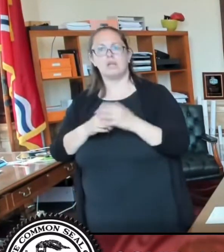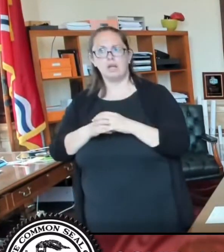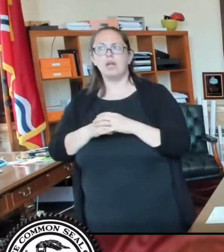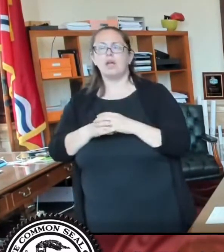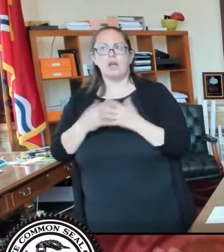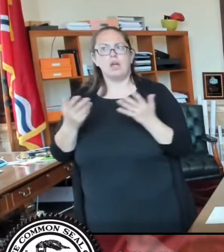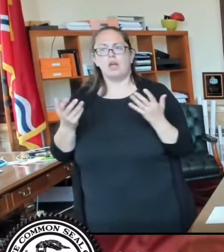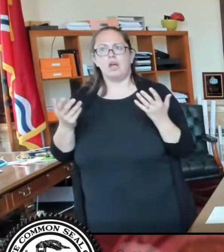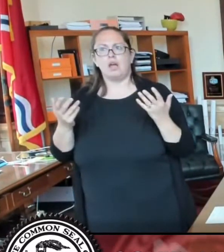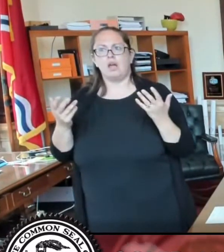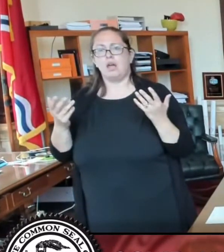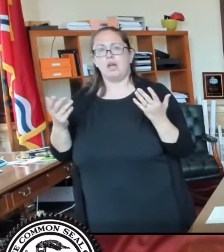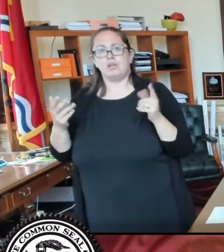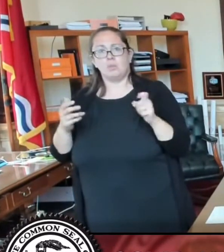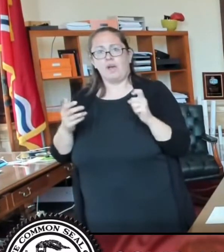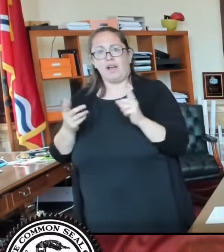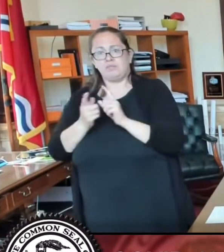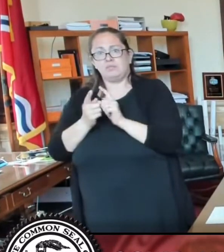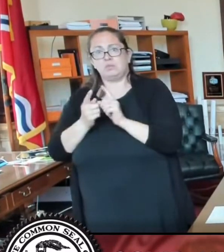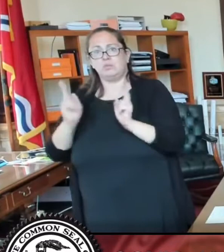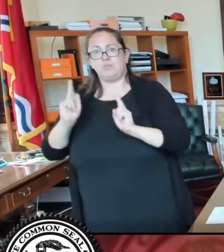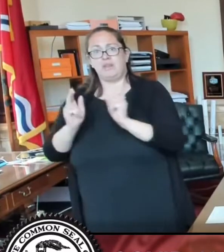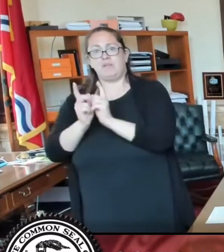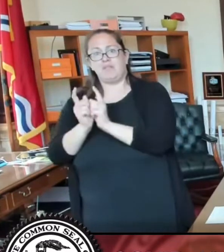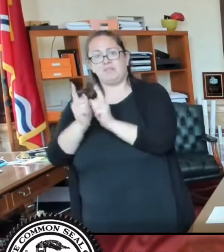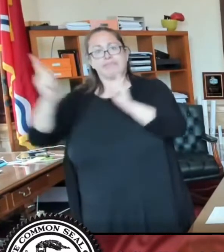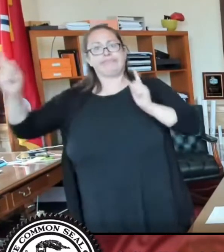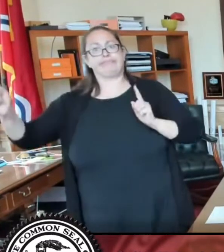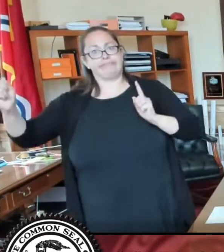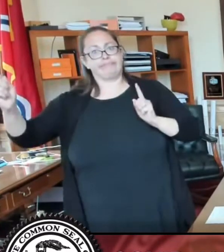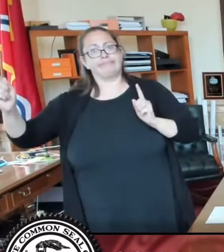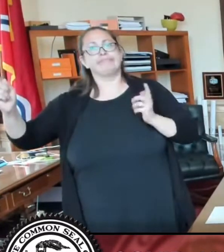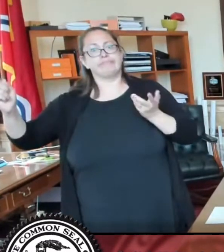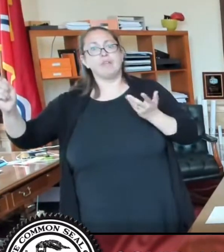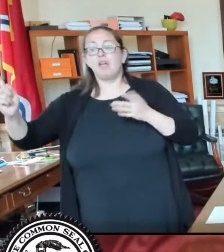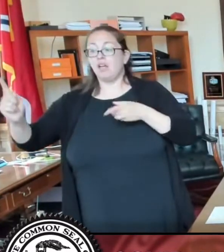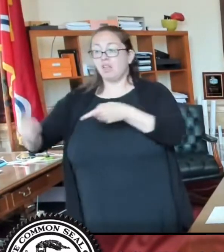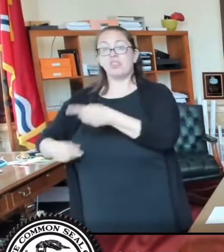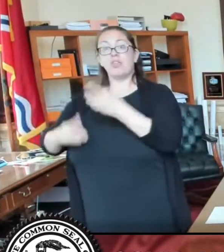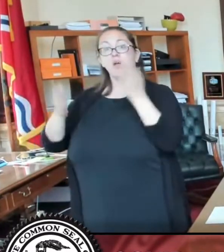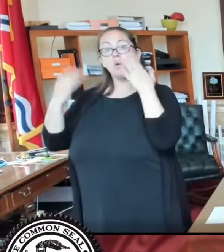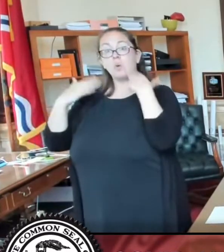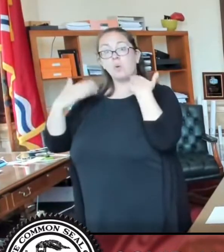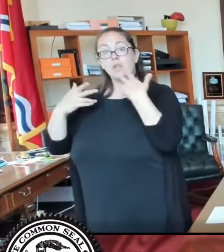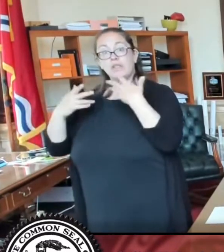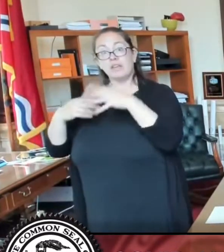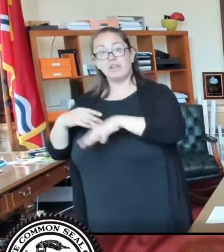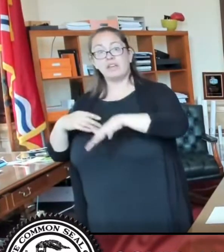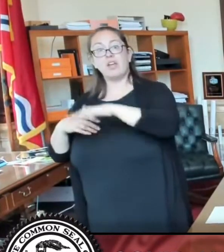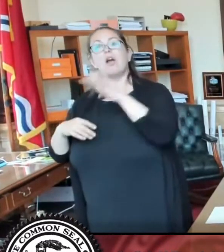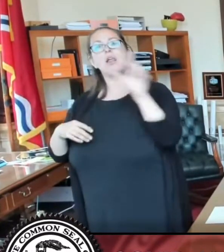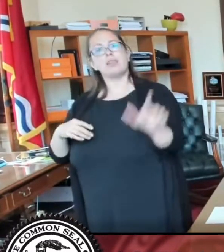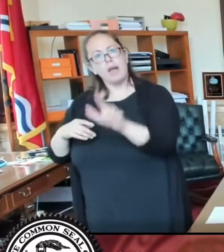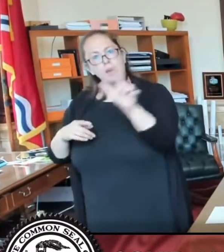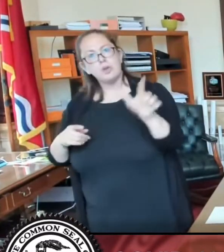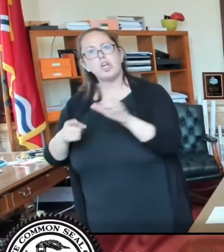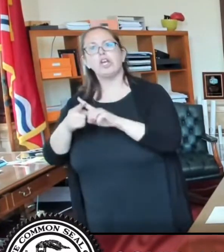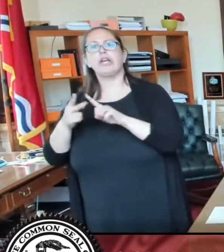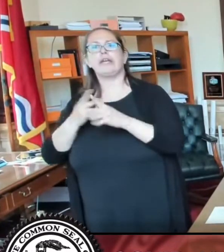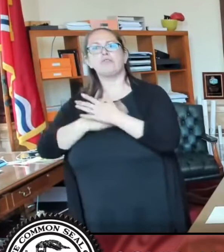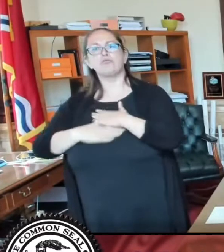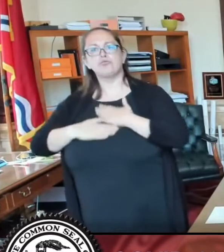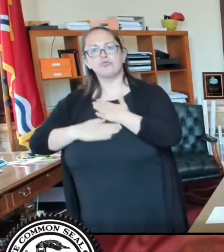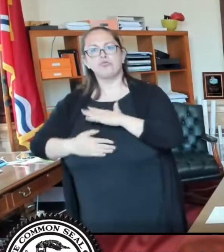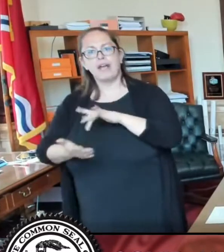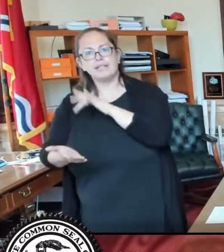We have to stay far apart from one another. Cooling locations, libraries, rec centers, different places